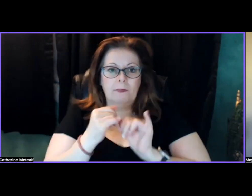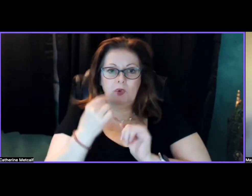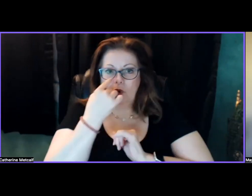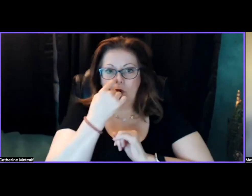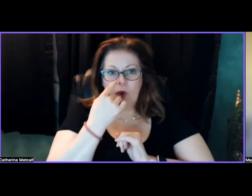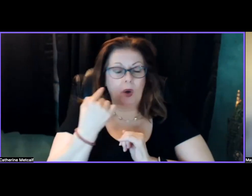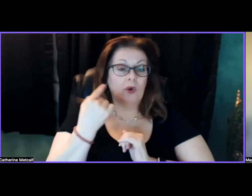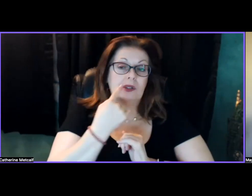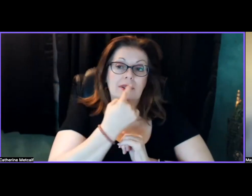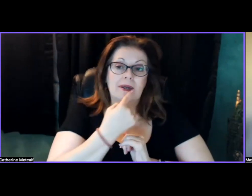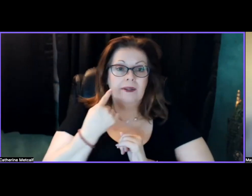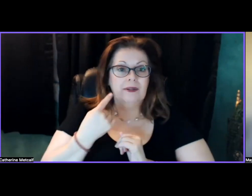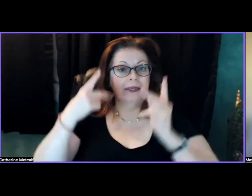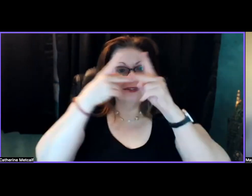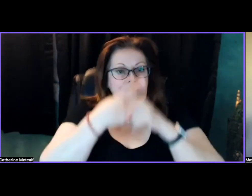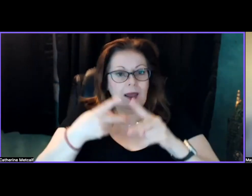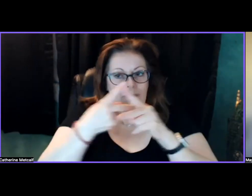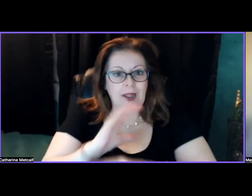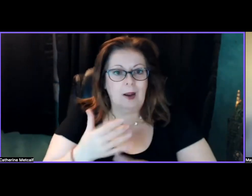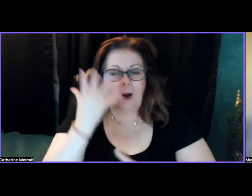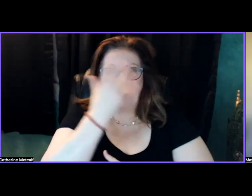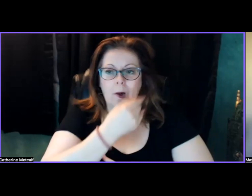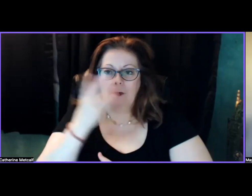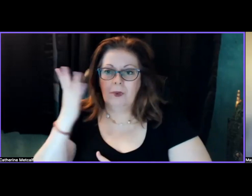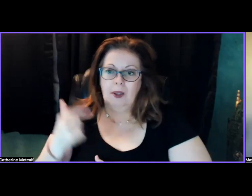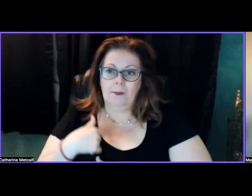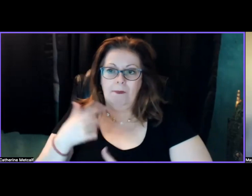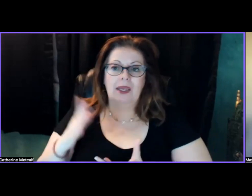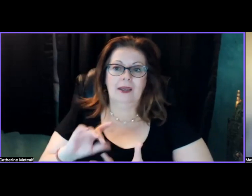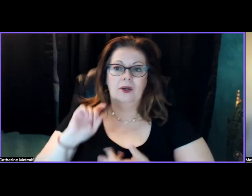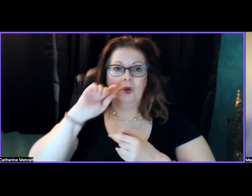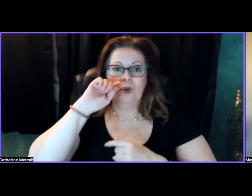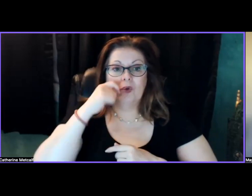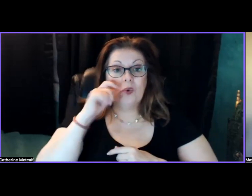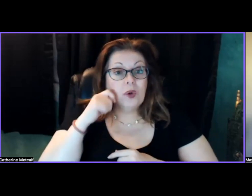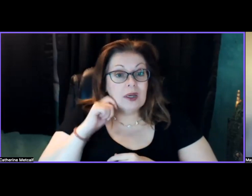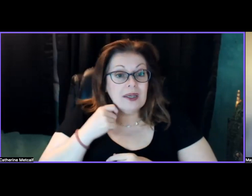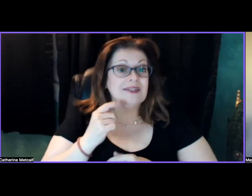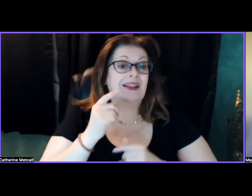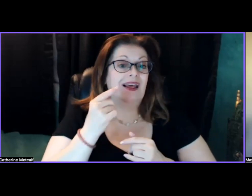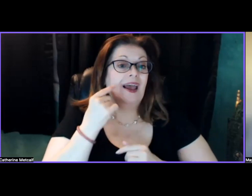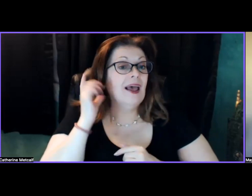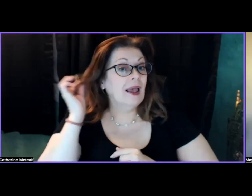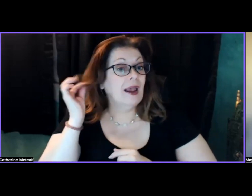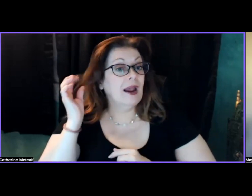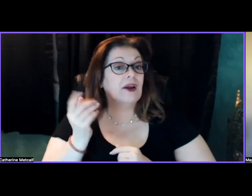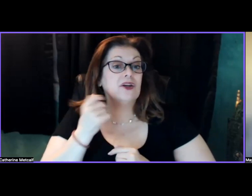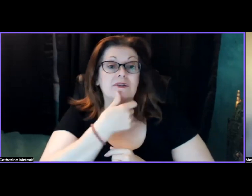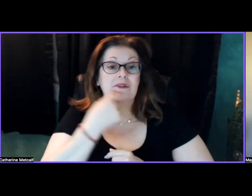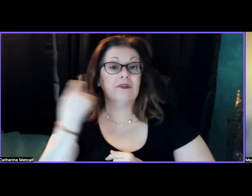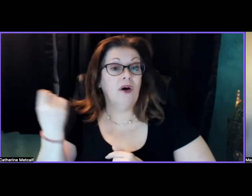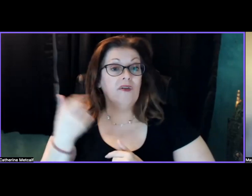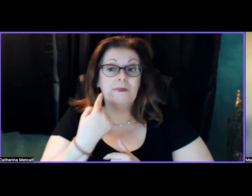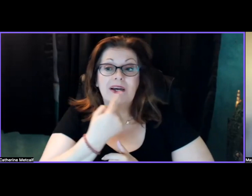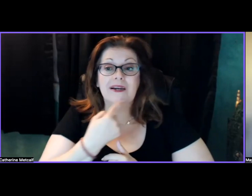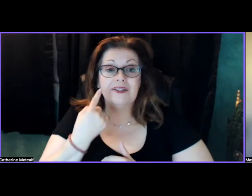our beauty for the state. Me and my anti-feminine nose. If I tweeze the hairs off my jaw, will my nose look smaller? Should I mold my forehead, my hairline to make my forehead look